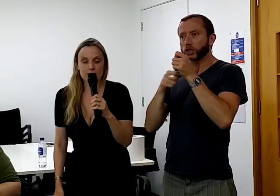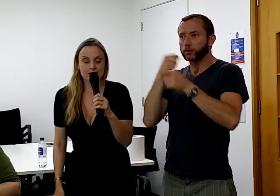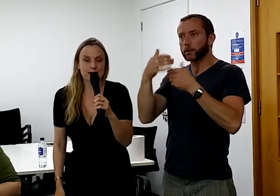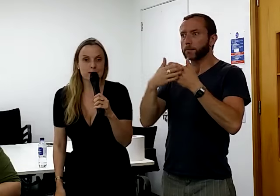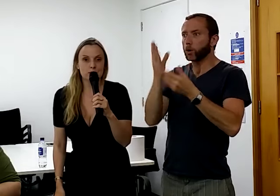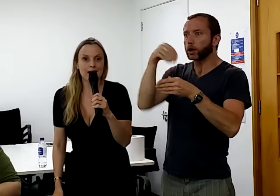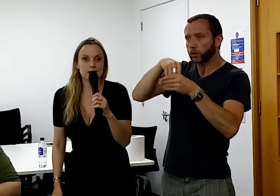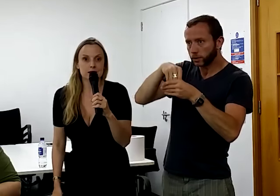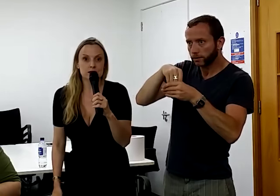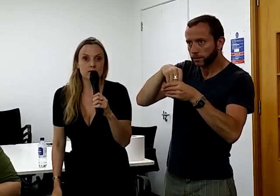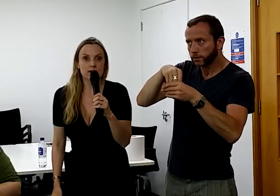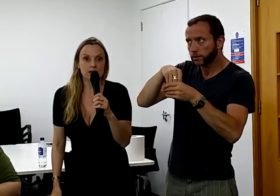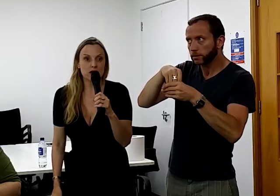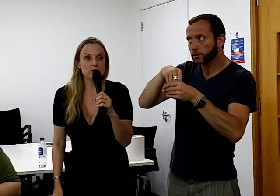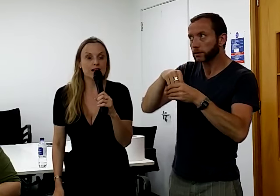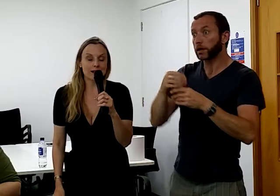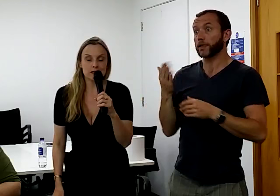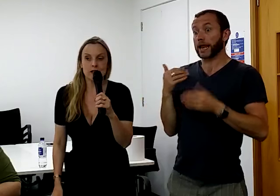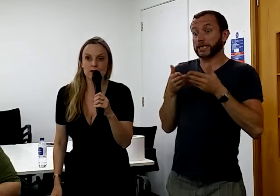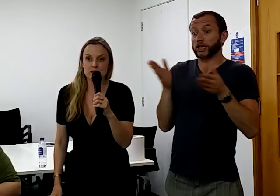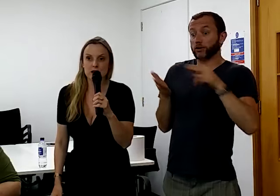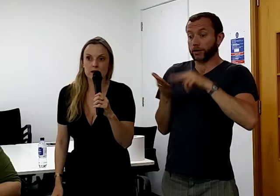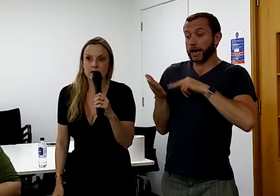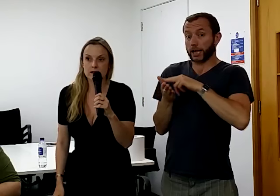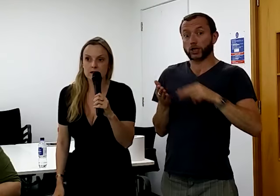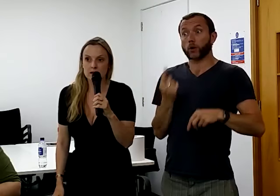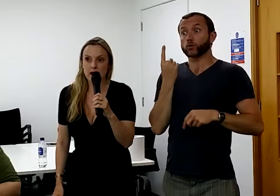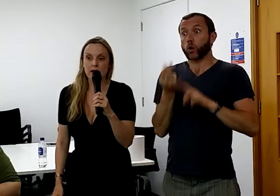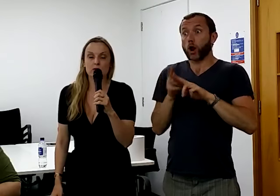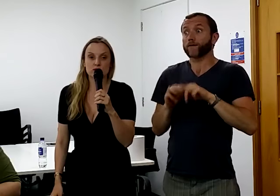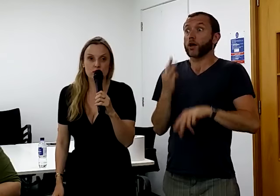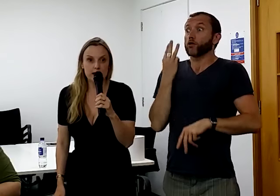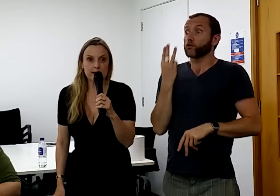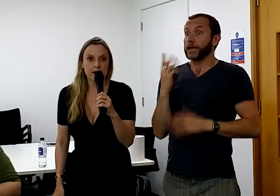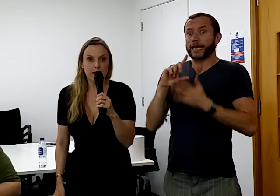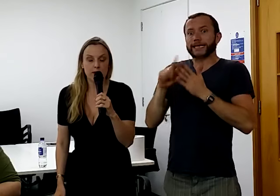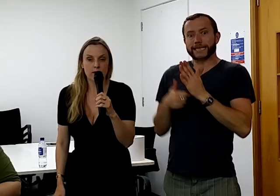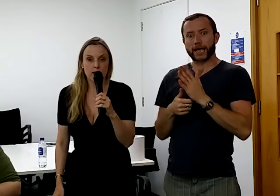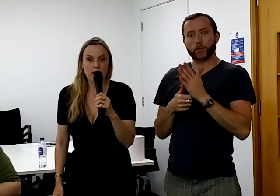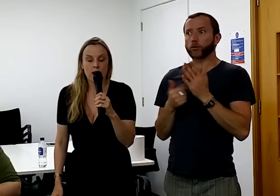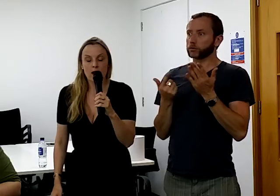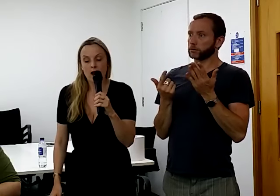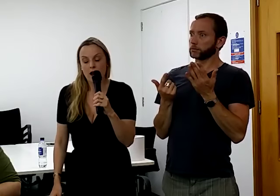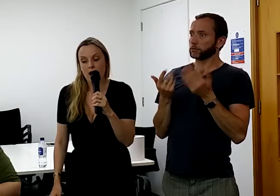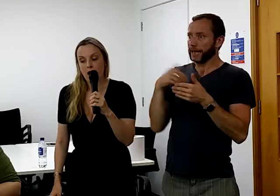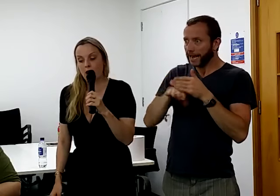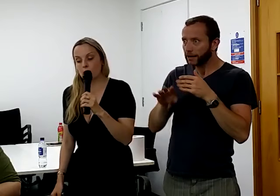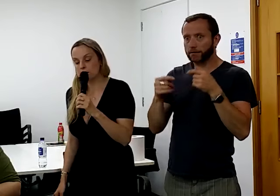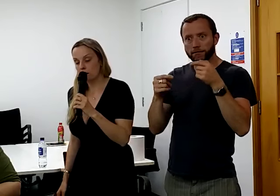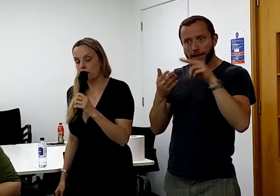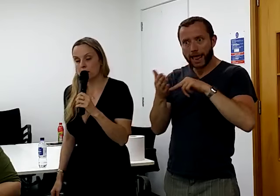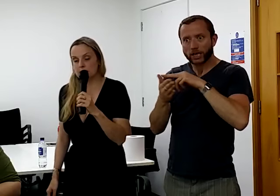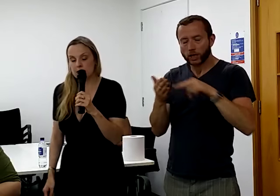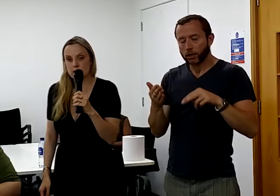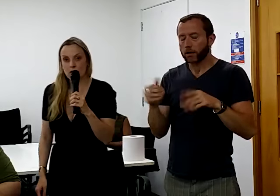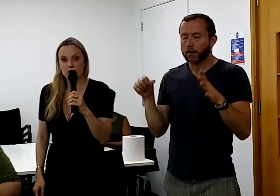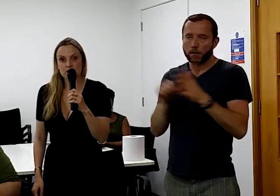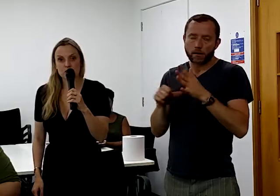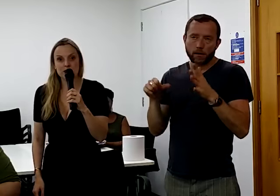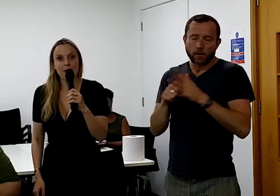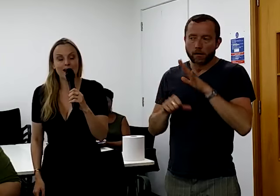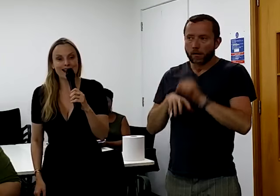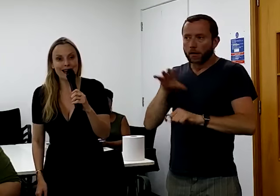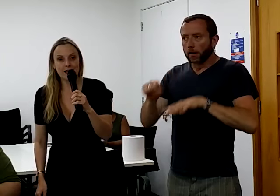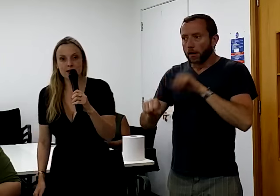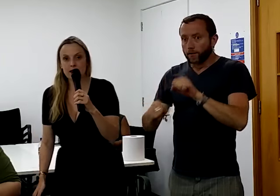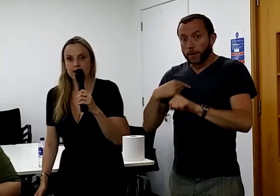one of three disabled candidates to run in the general election last year, and it was really tough. I also heard on